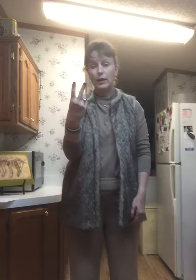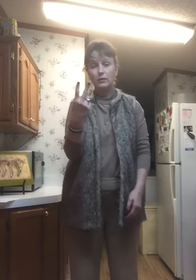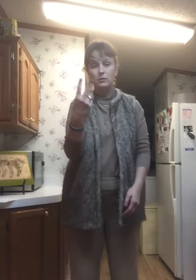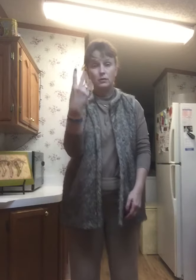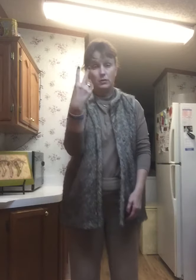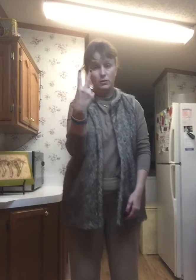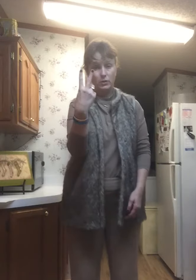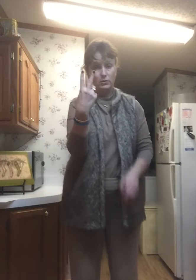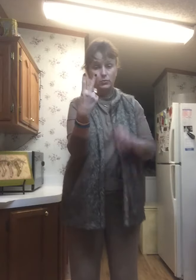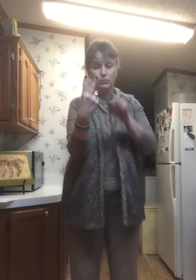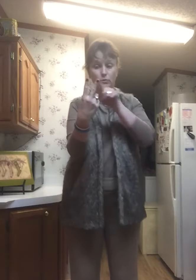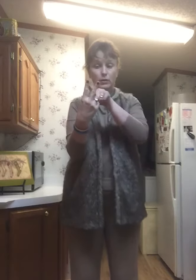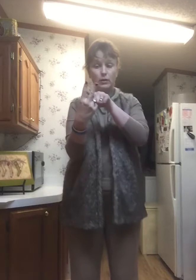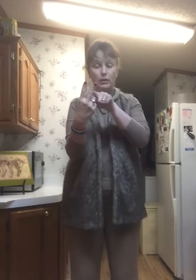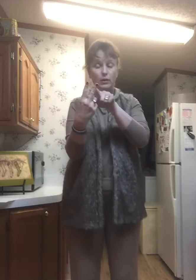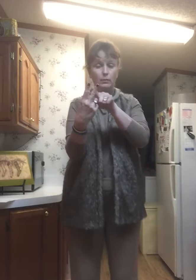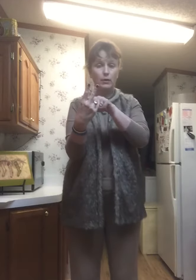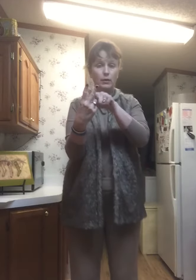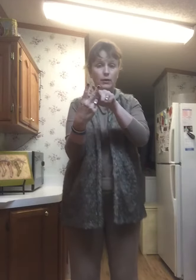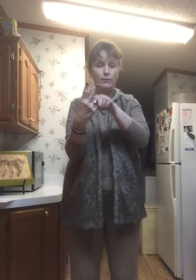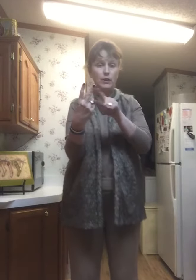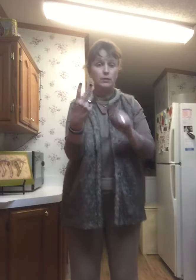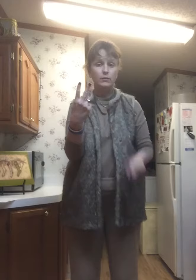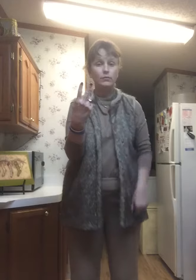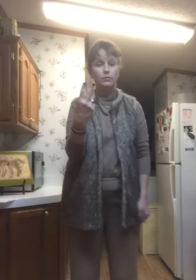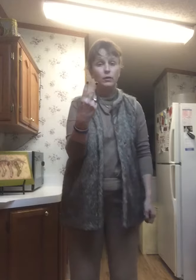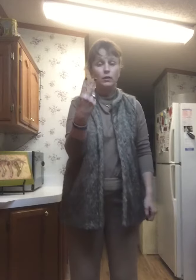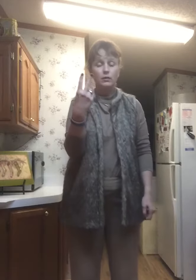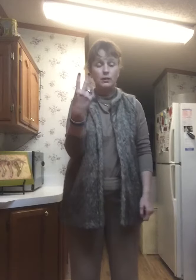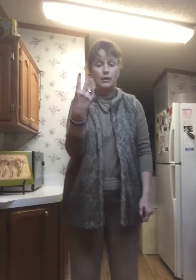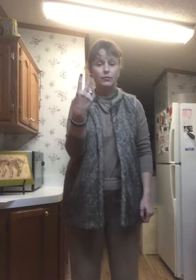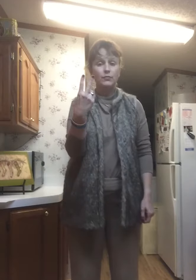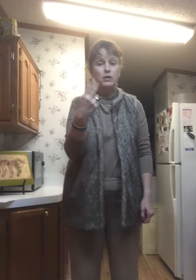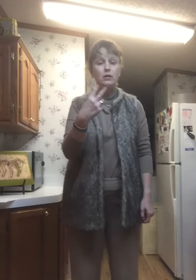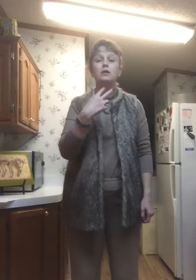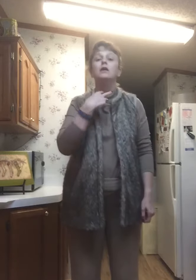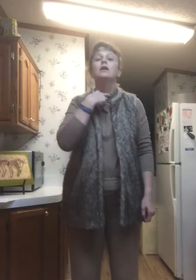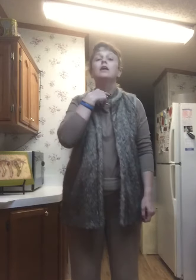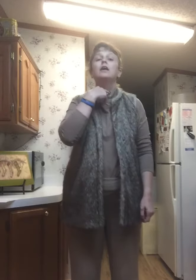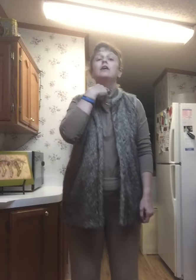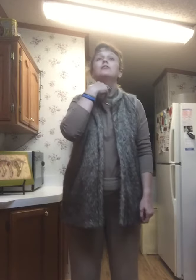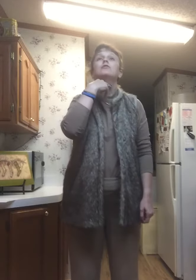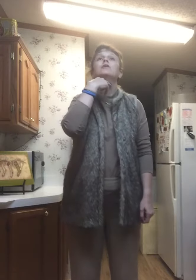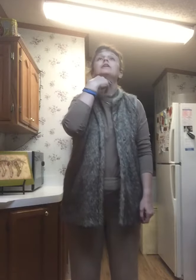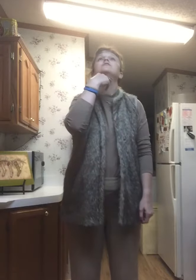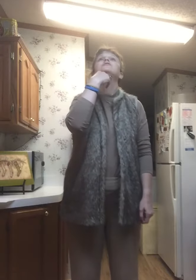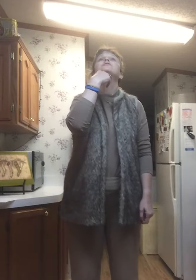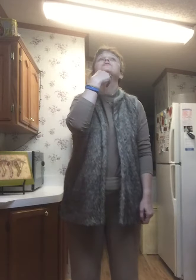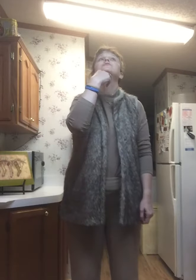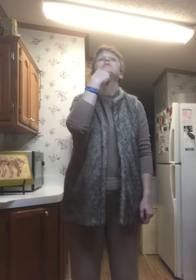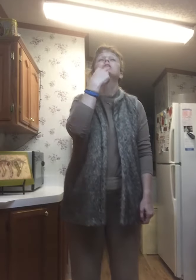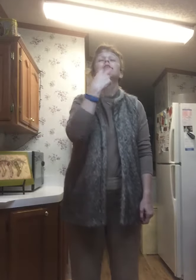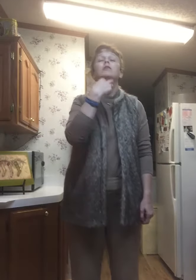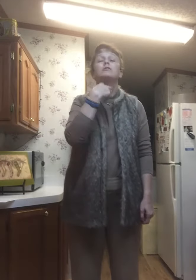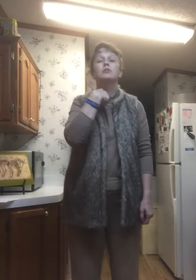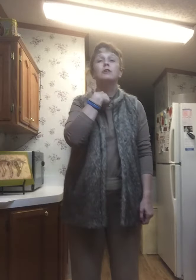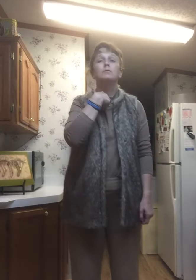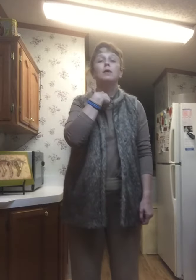hand, you're going to do a V, sign for V, and you're going to go start at the bottom